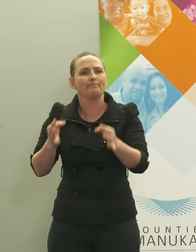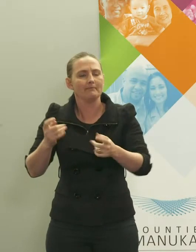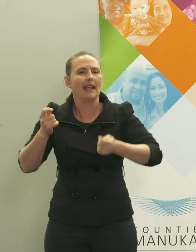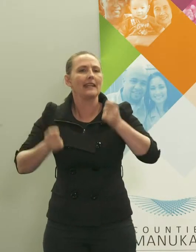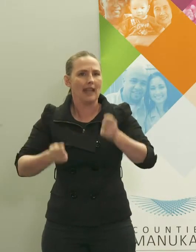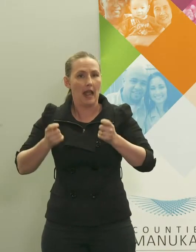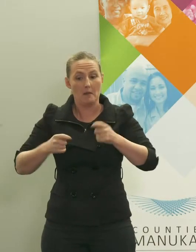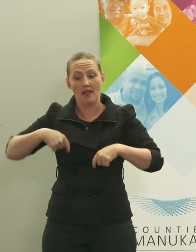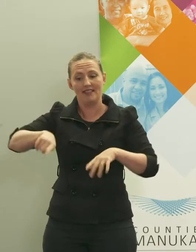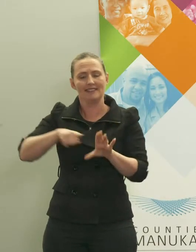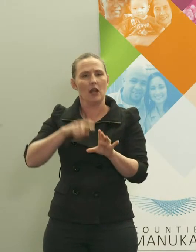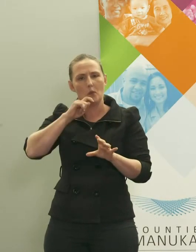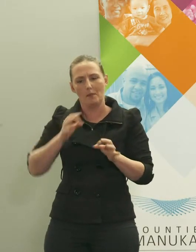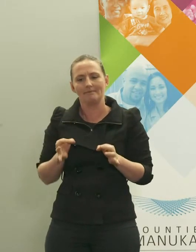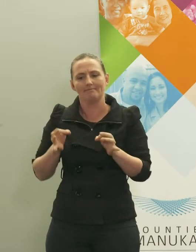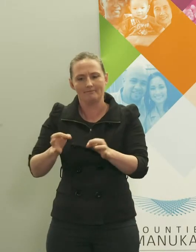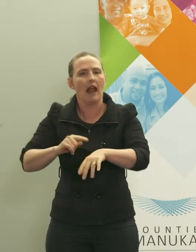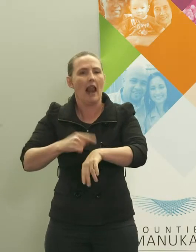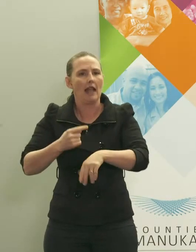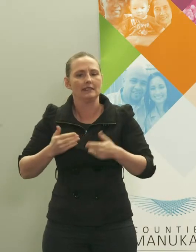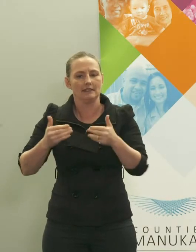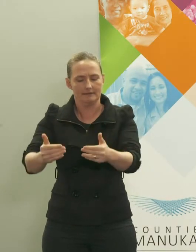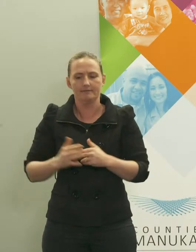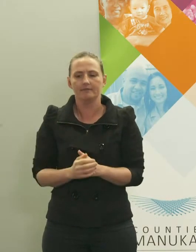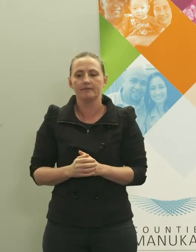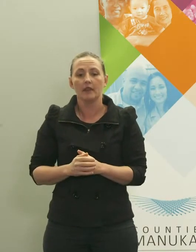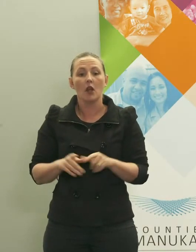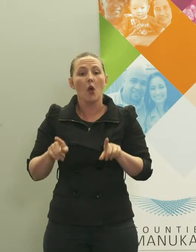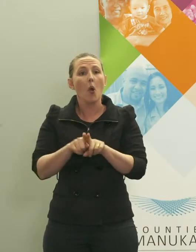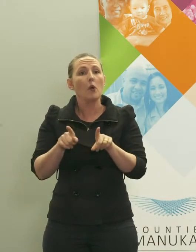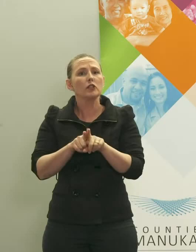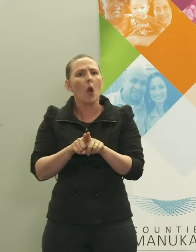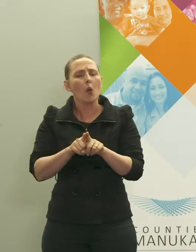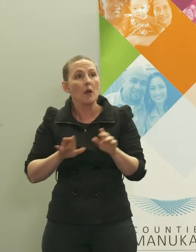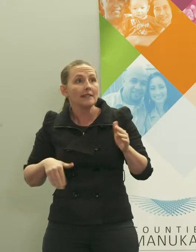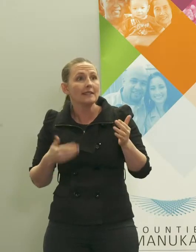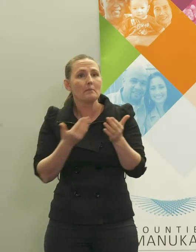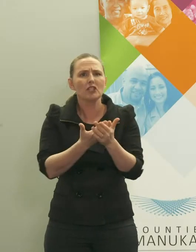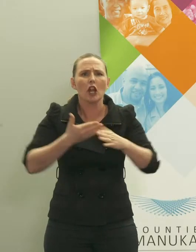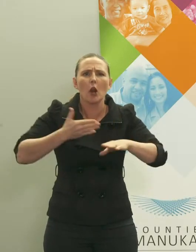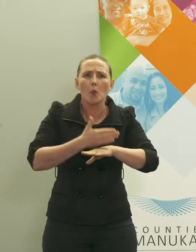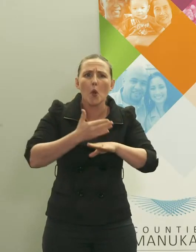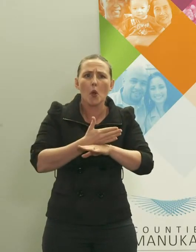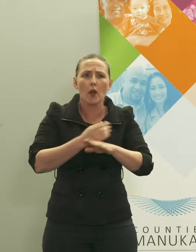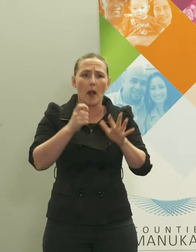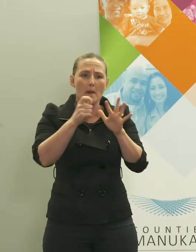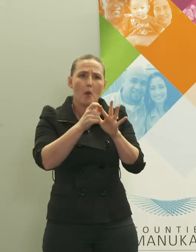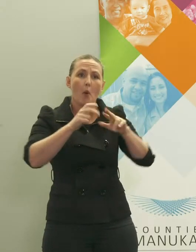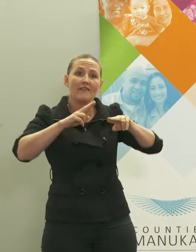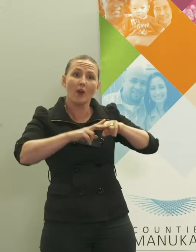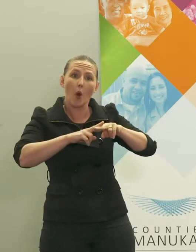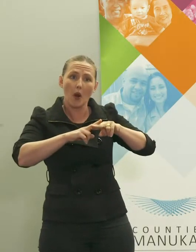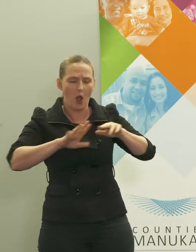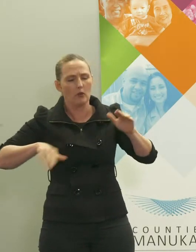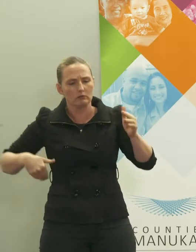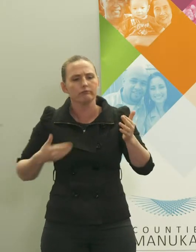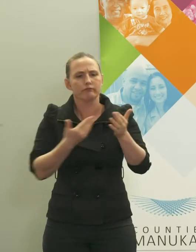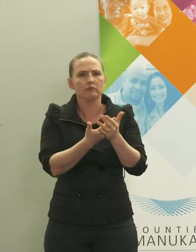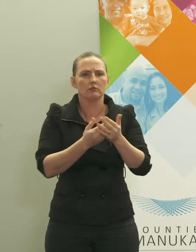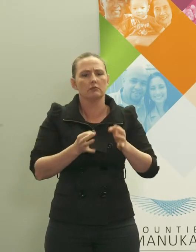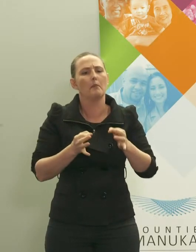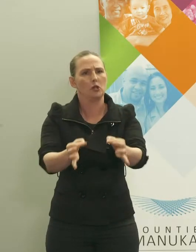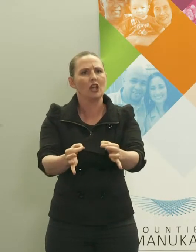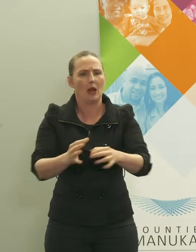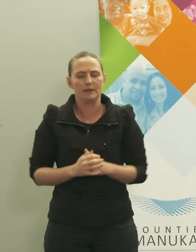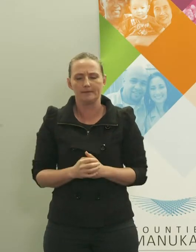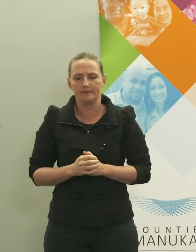than they normally would be. We've also pushed out the date for submission of portfolios, which is also part of the NCEA assessment process, and